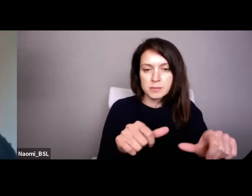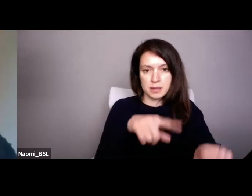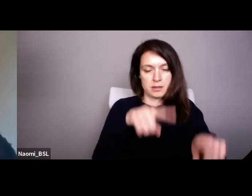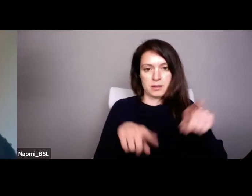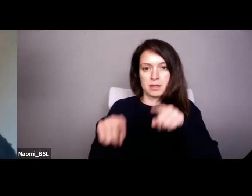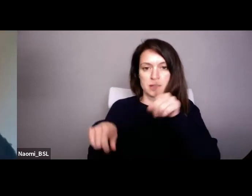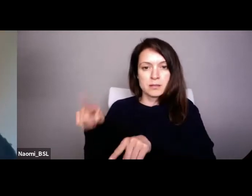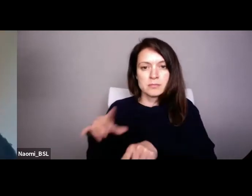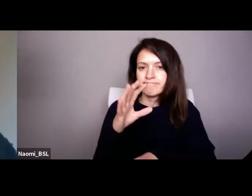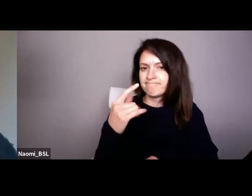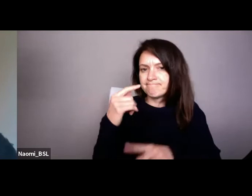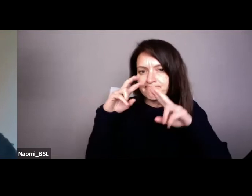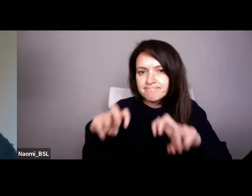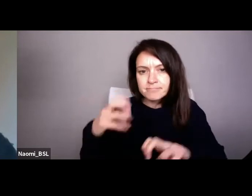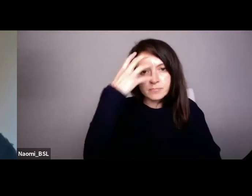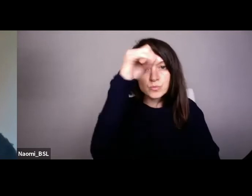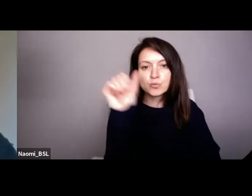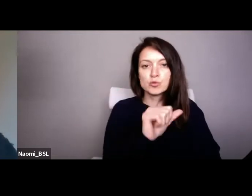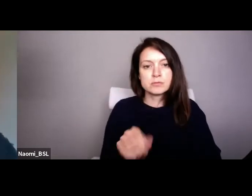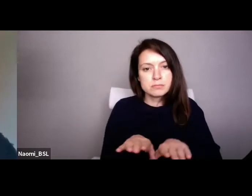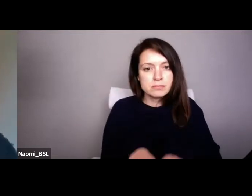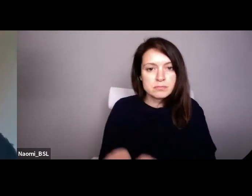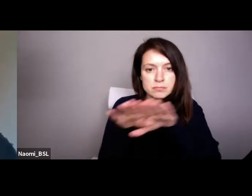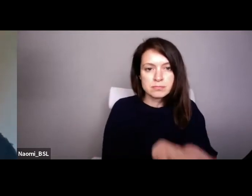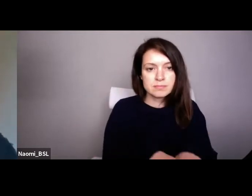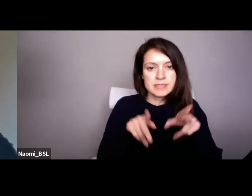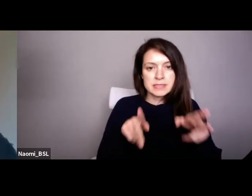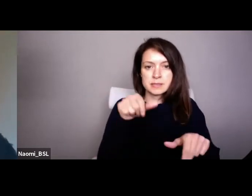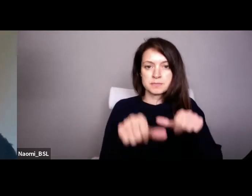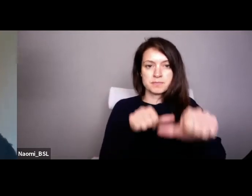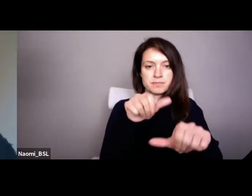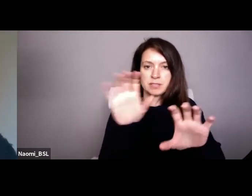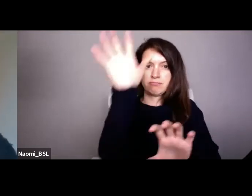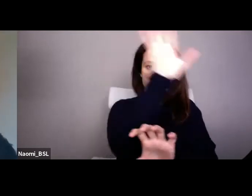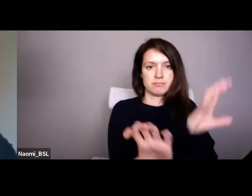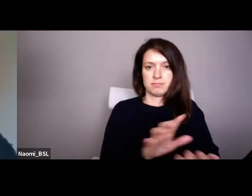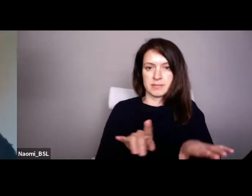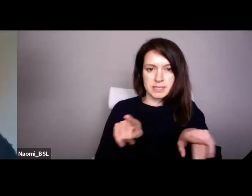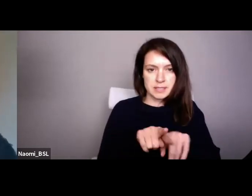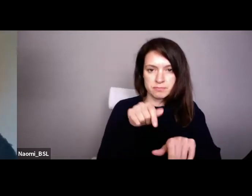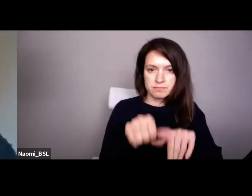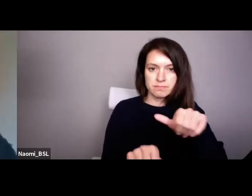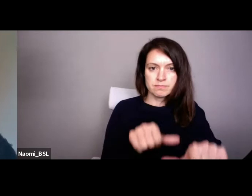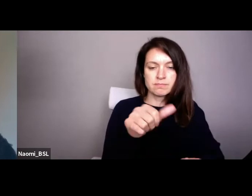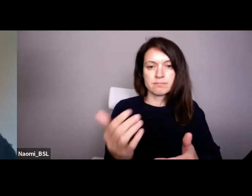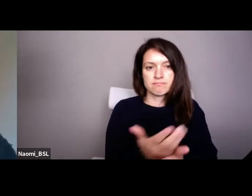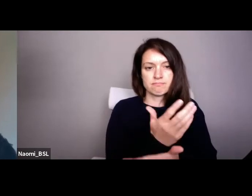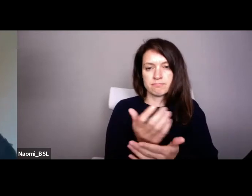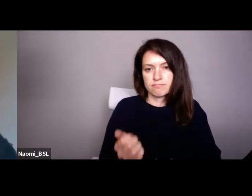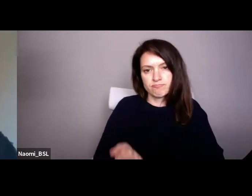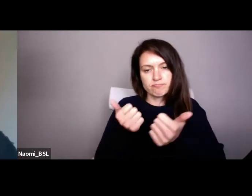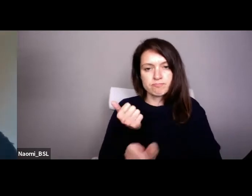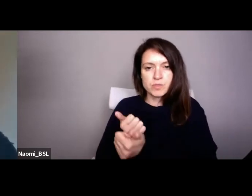a unified funding system to overcome some of those regional disparities and try and provide adequate support so that we get a really kind